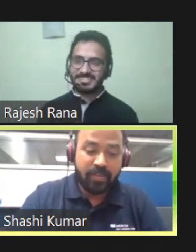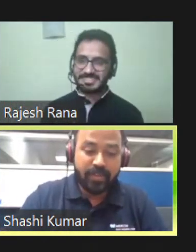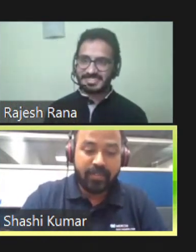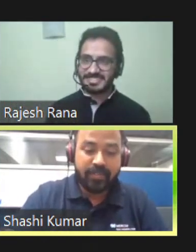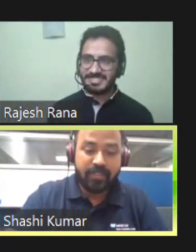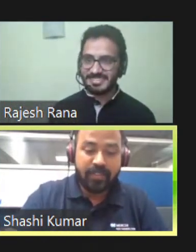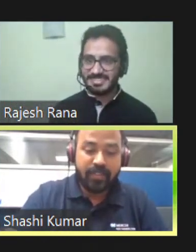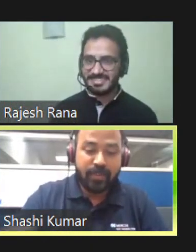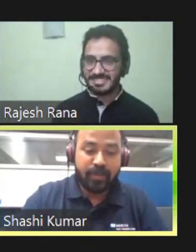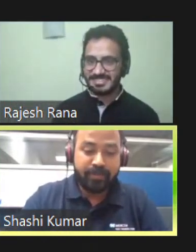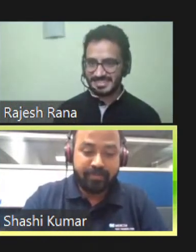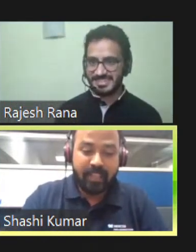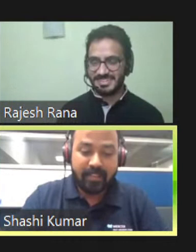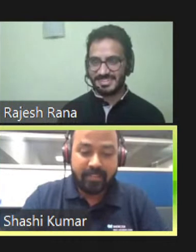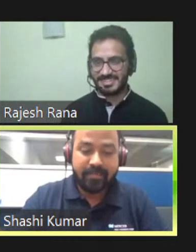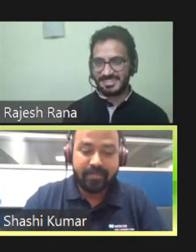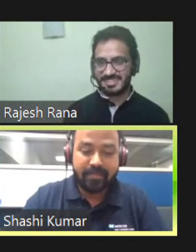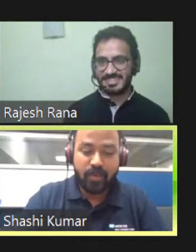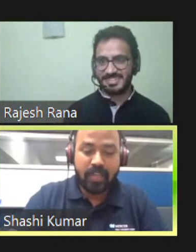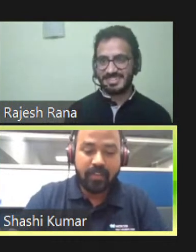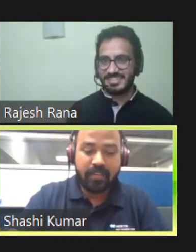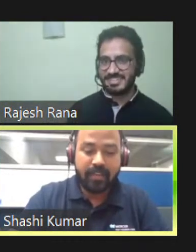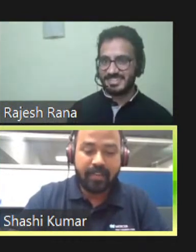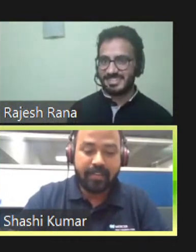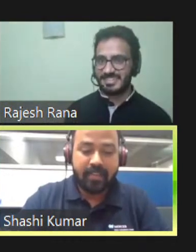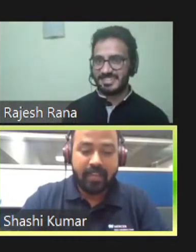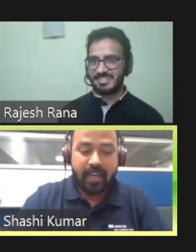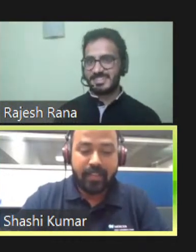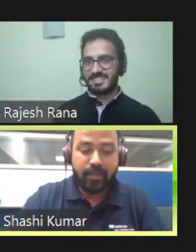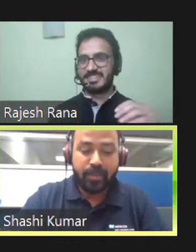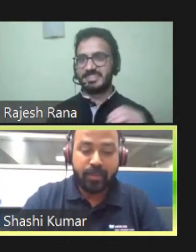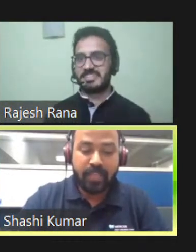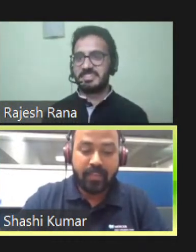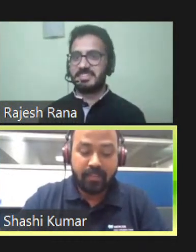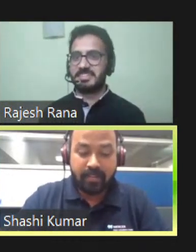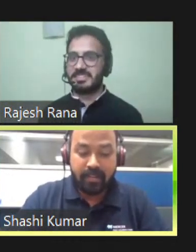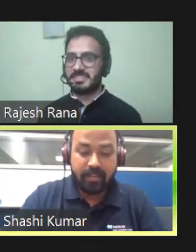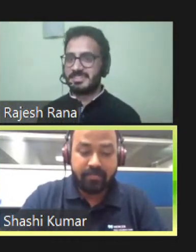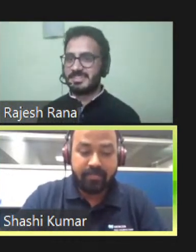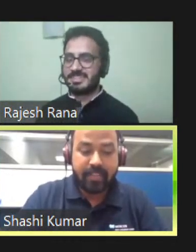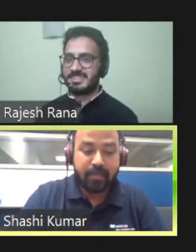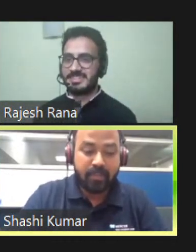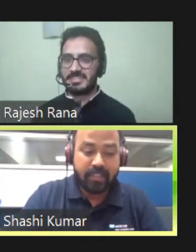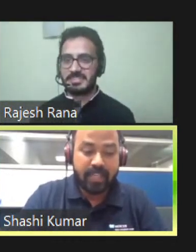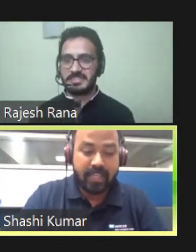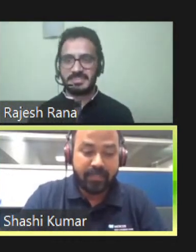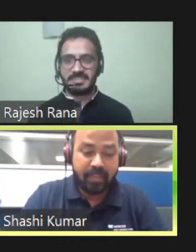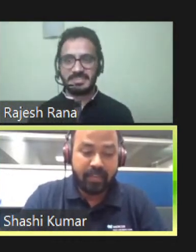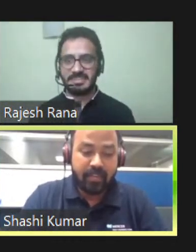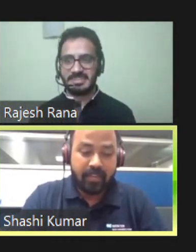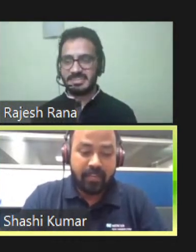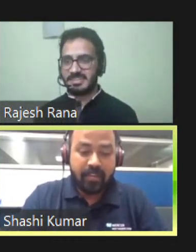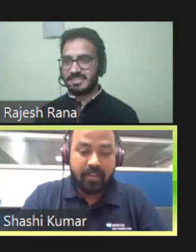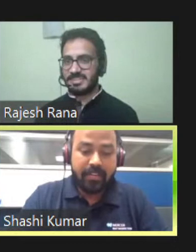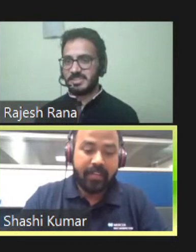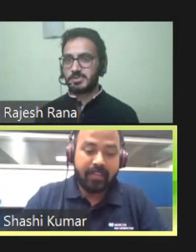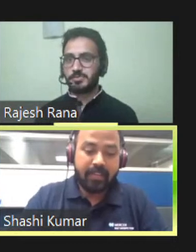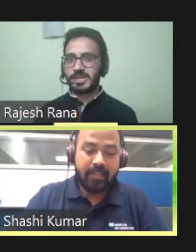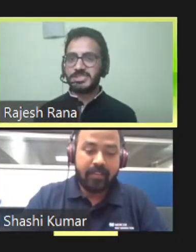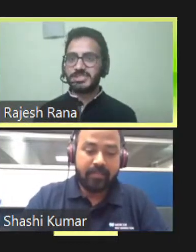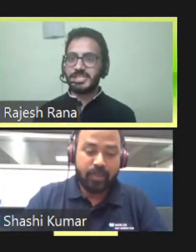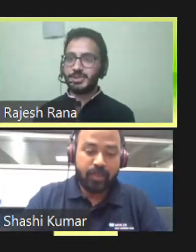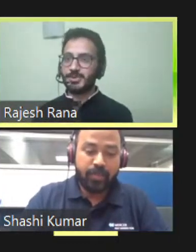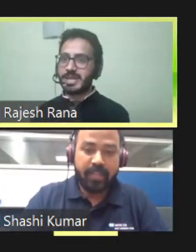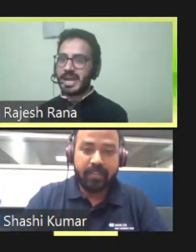Rudransh also. So yes, you all are correct, and you got to know another fact about this as well. I think.